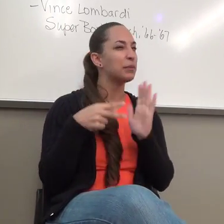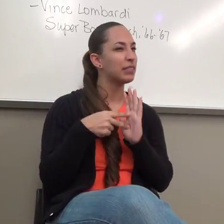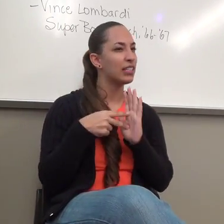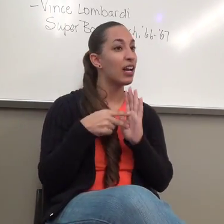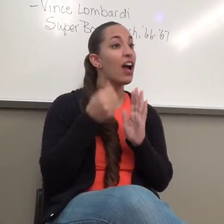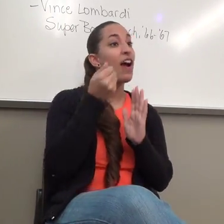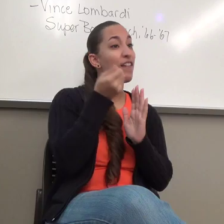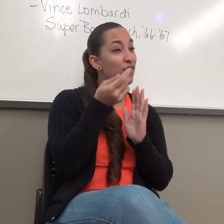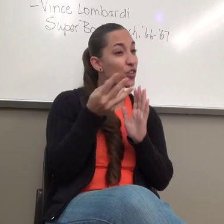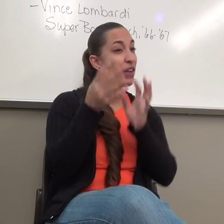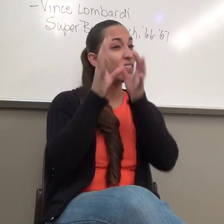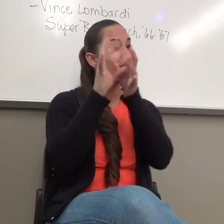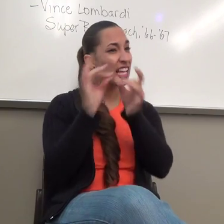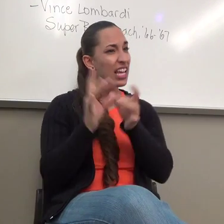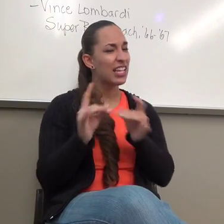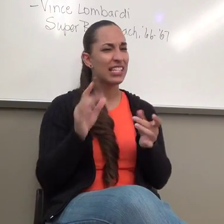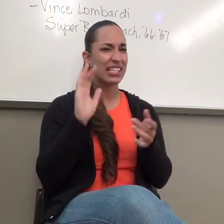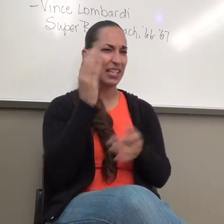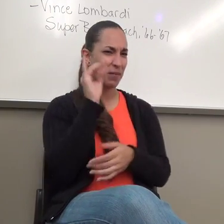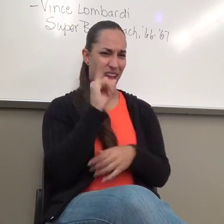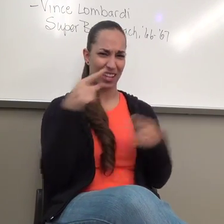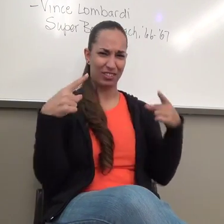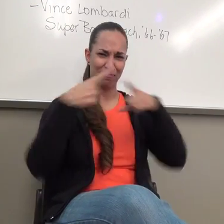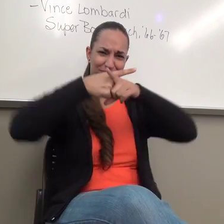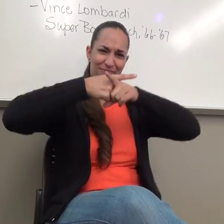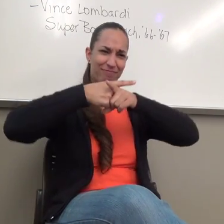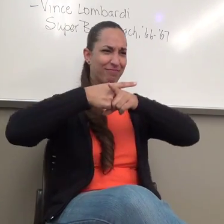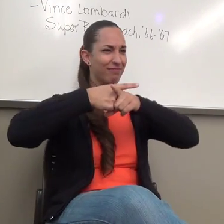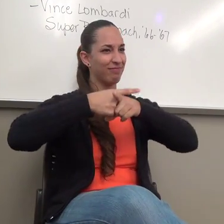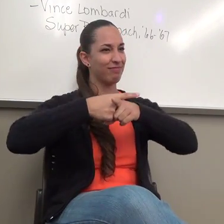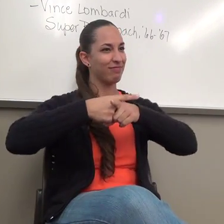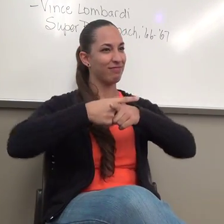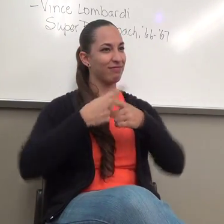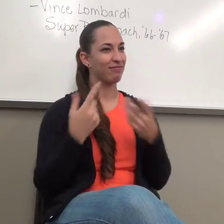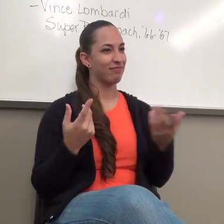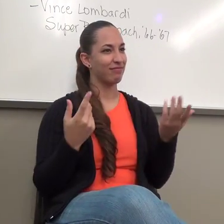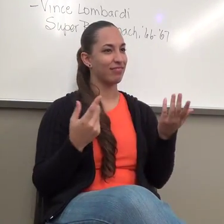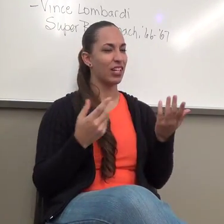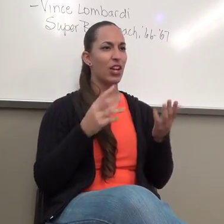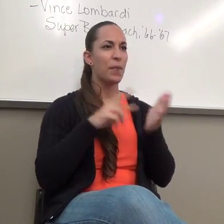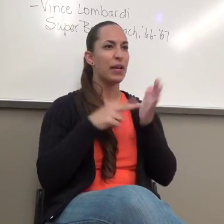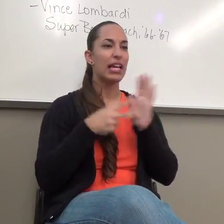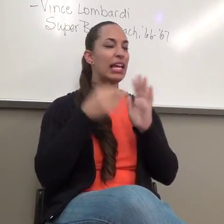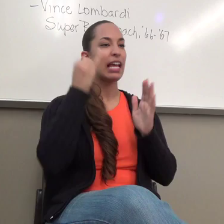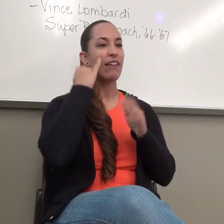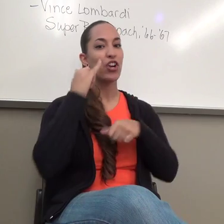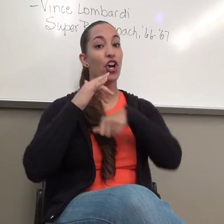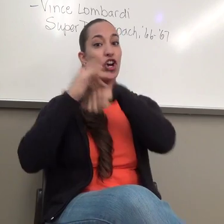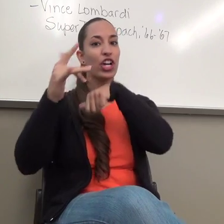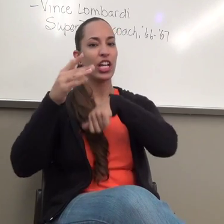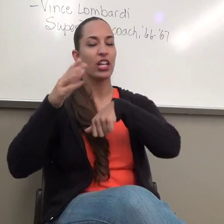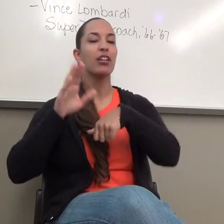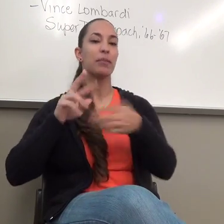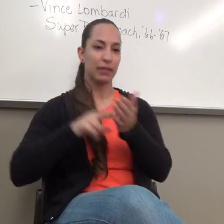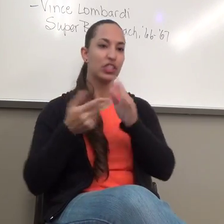seem like they're contradictory, right? What does it mean if you're early, you're on time? Let's take the first sentence.